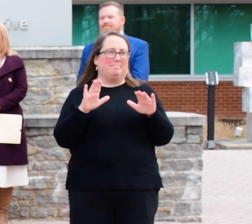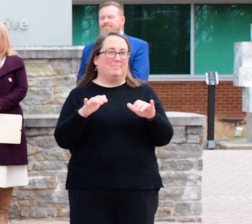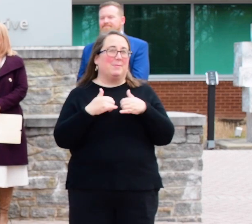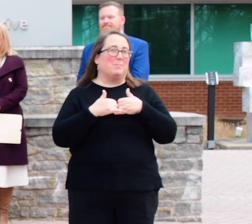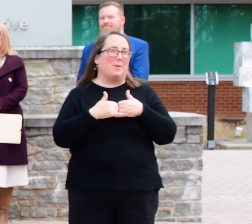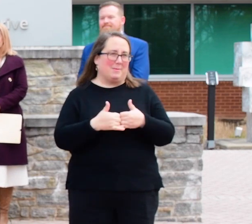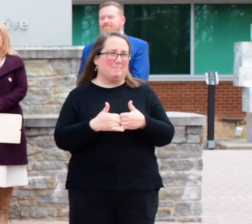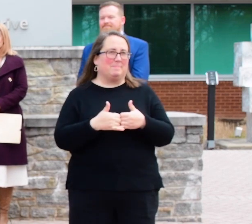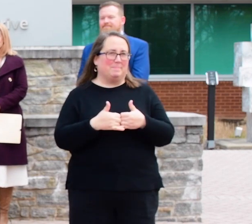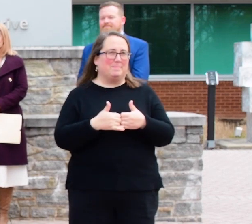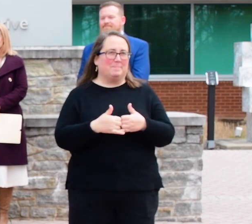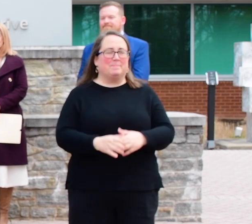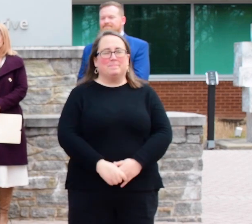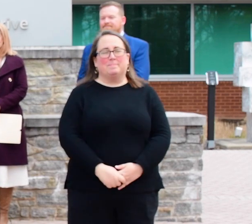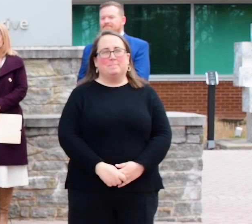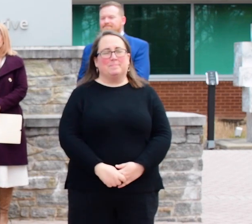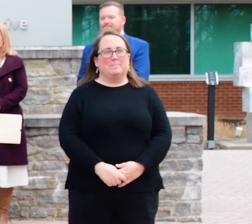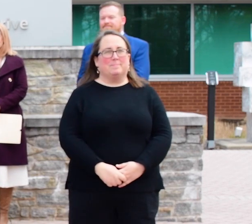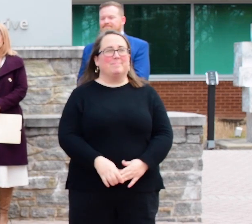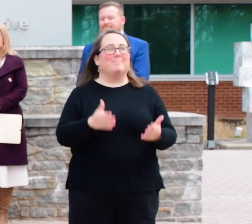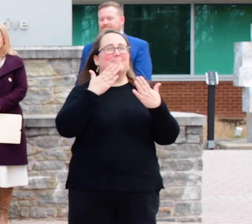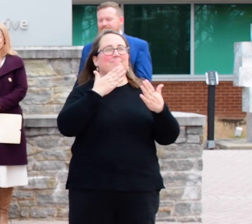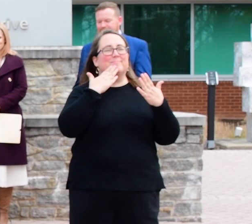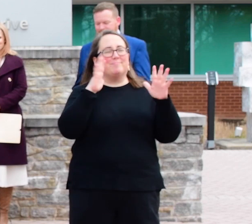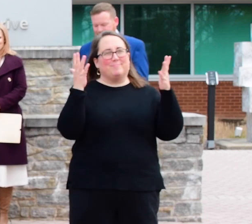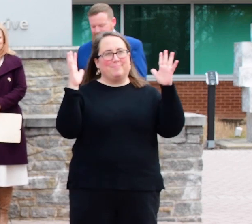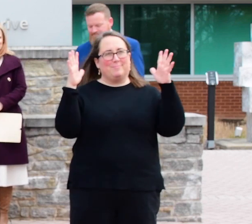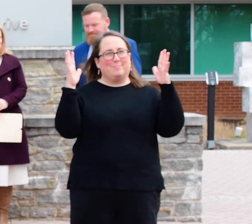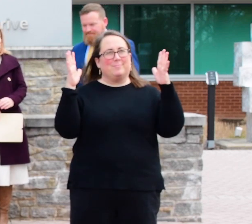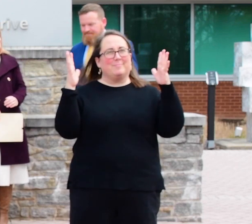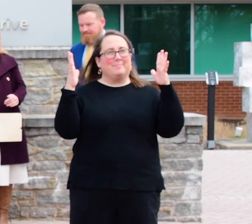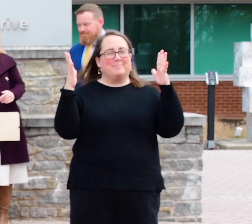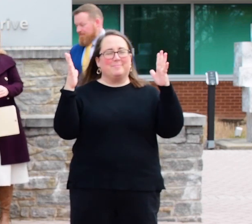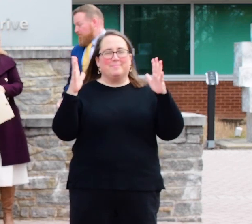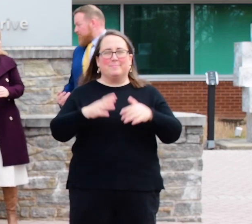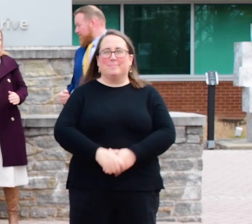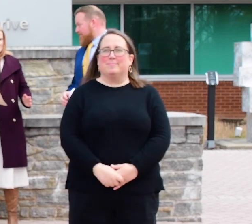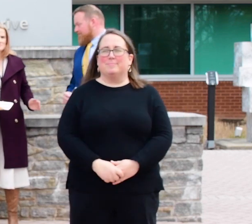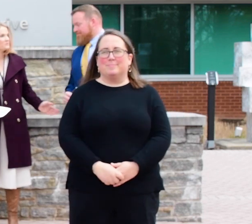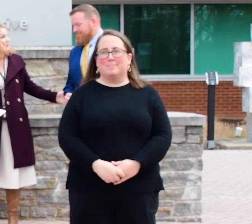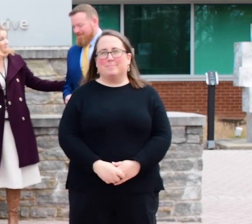fantastic, well-deserved honor. Thank you.